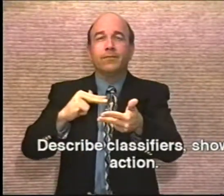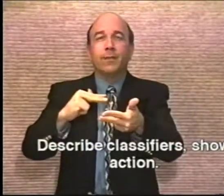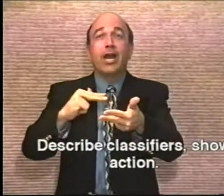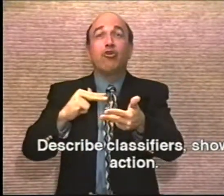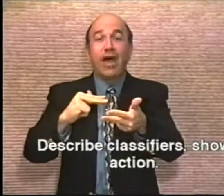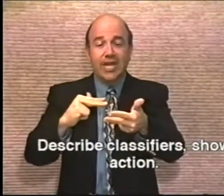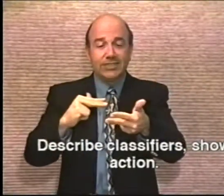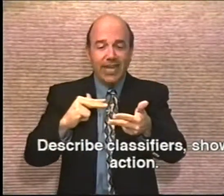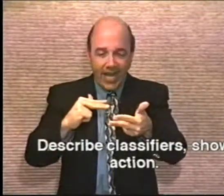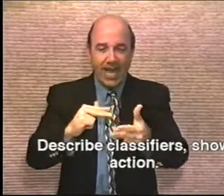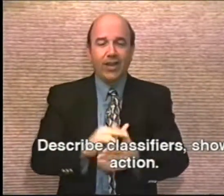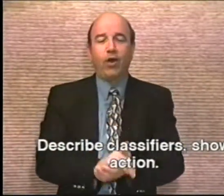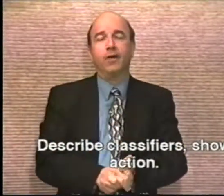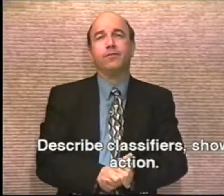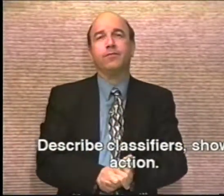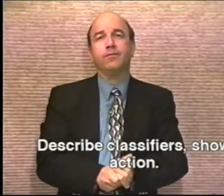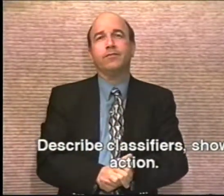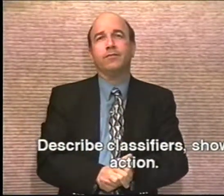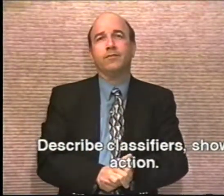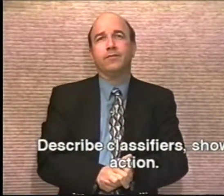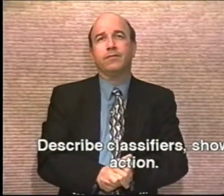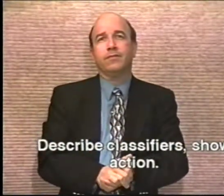they crash head on.